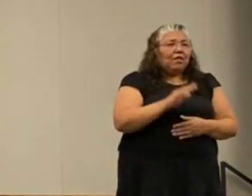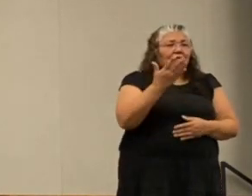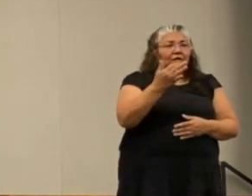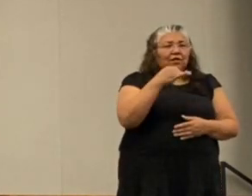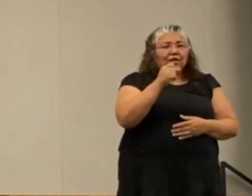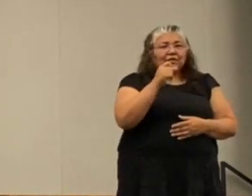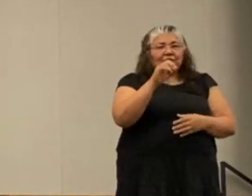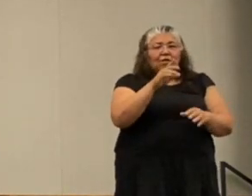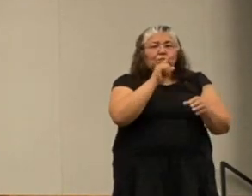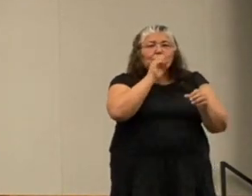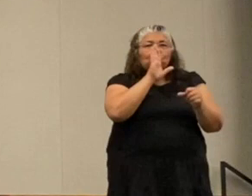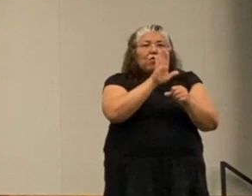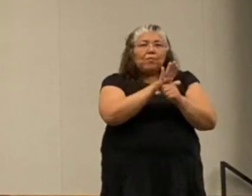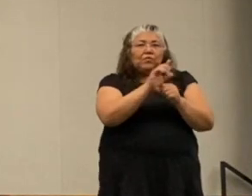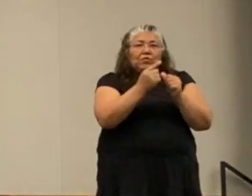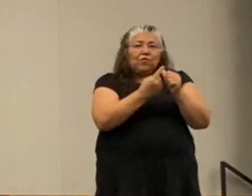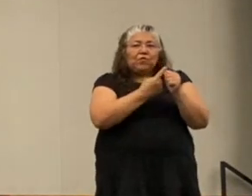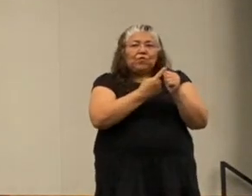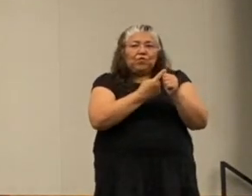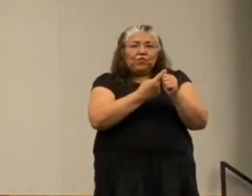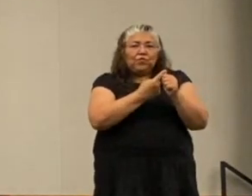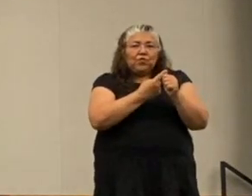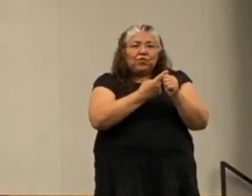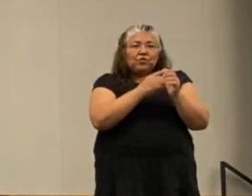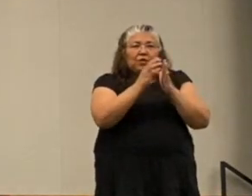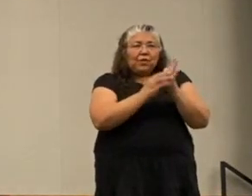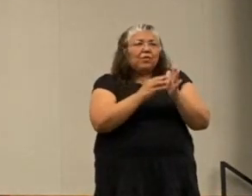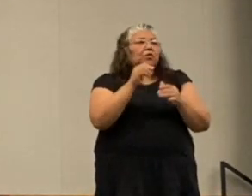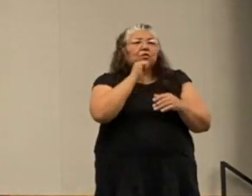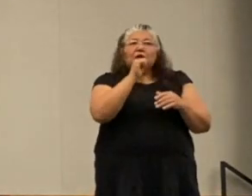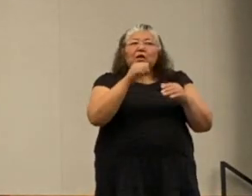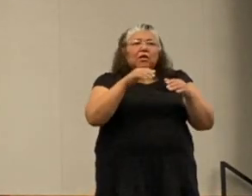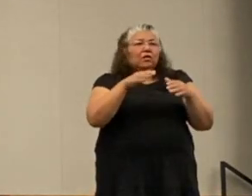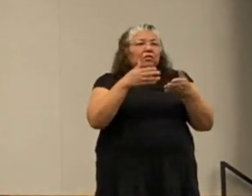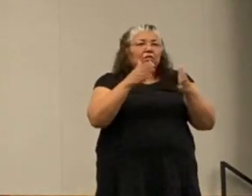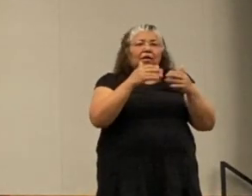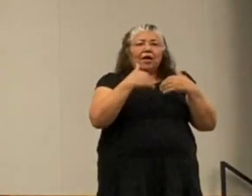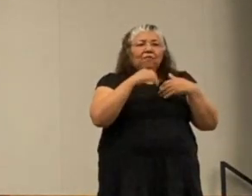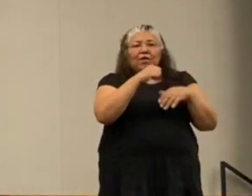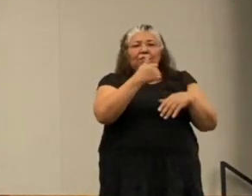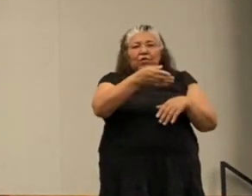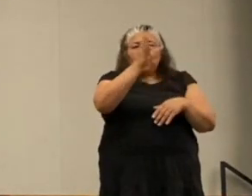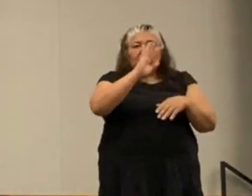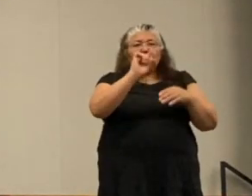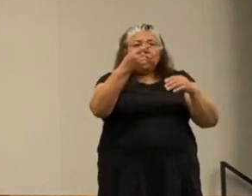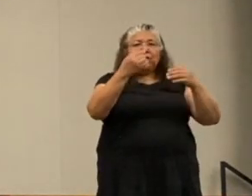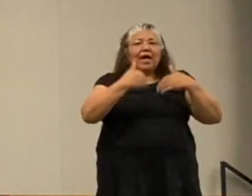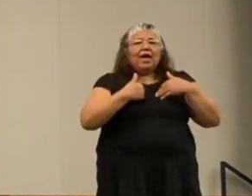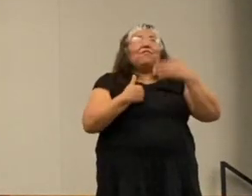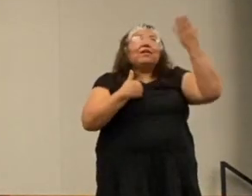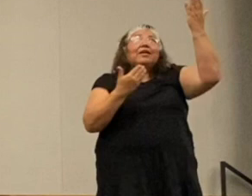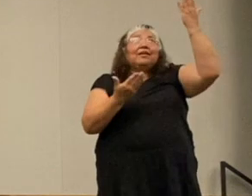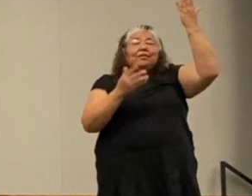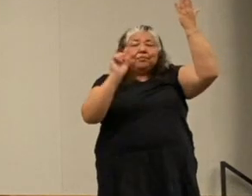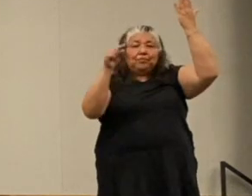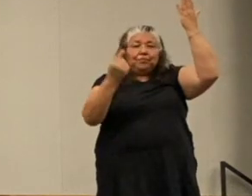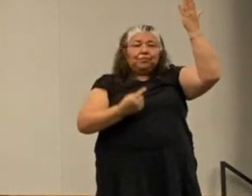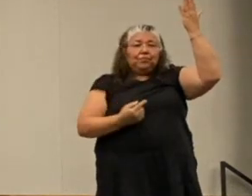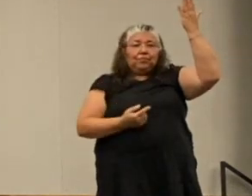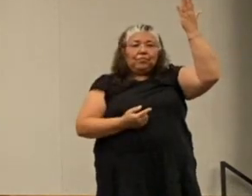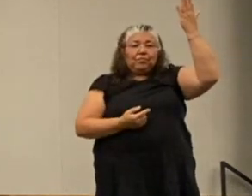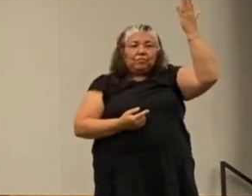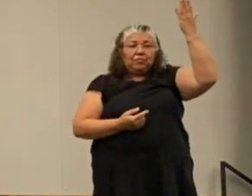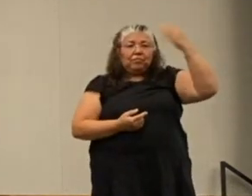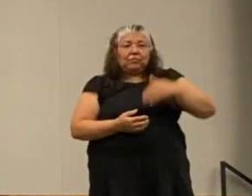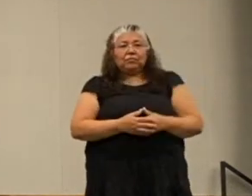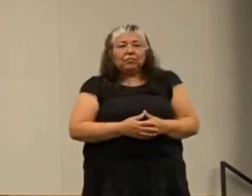implicit promise to the first commandment. Though you are not to have any other gods beside him, you are to have him. I'm going to